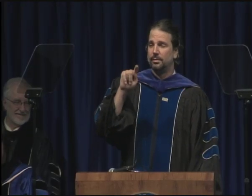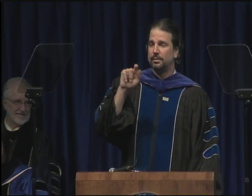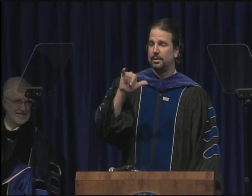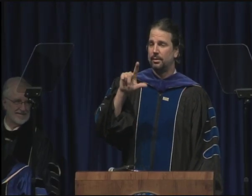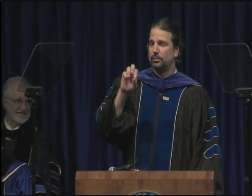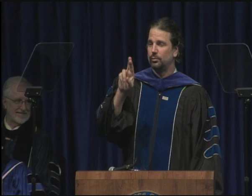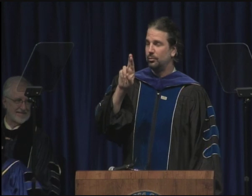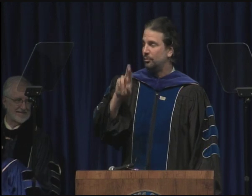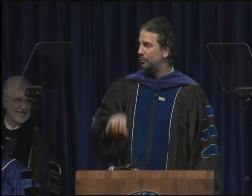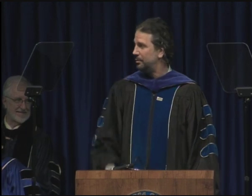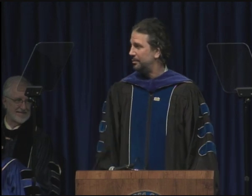Shay Taylor.